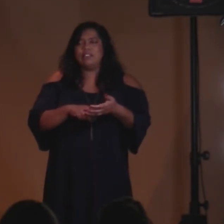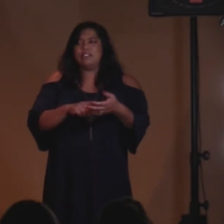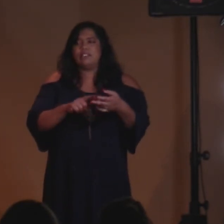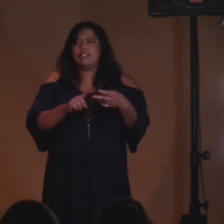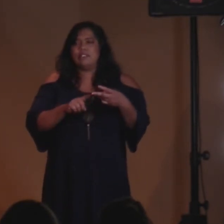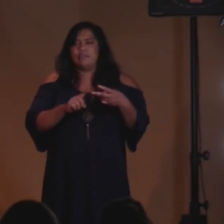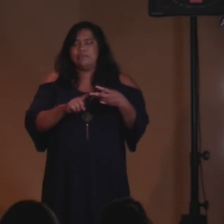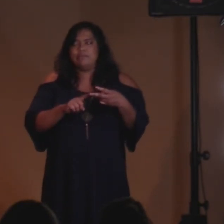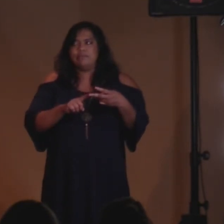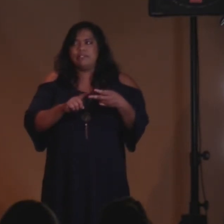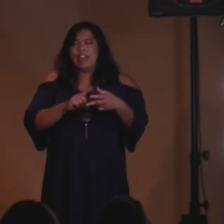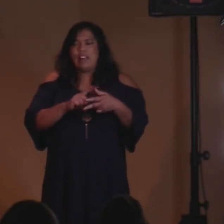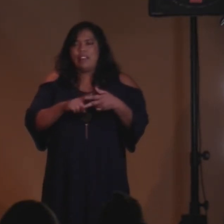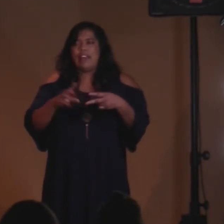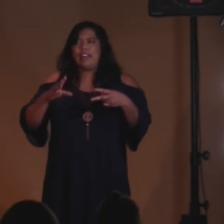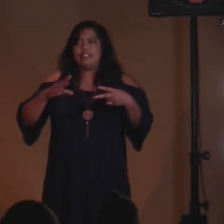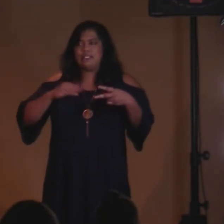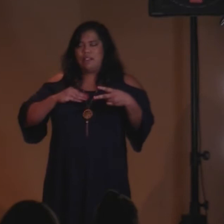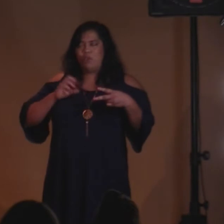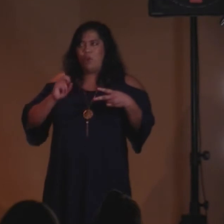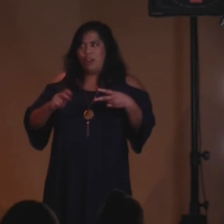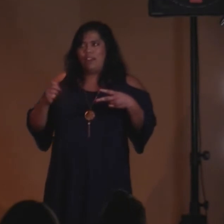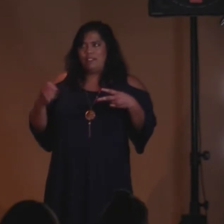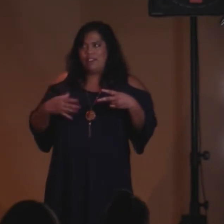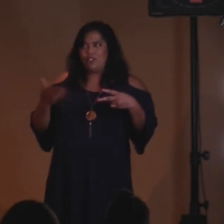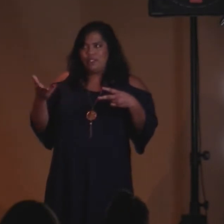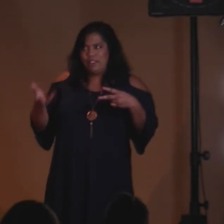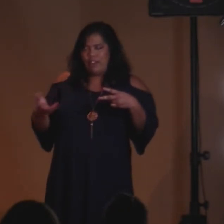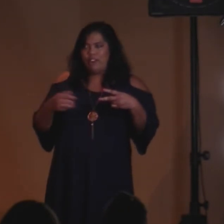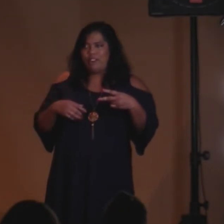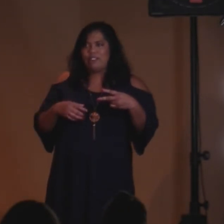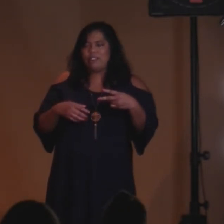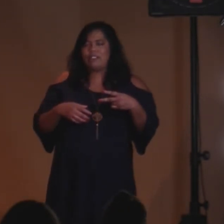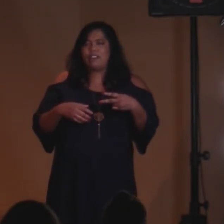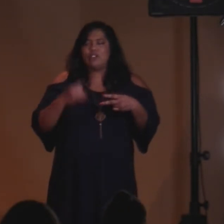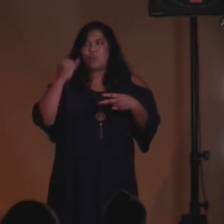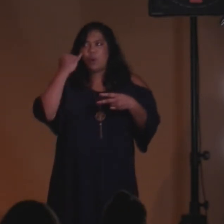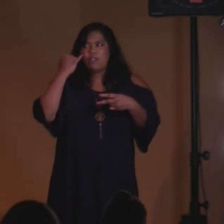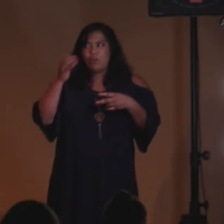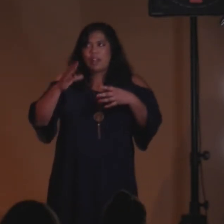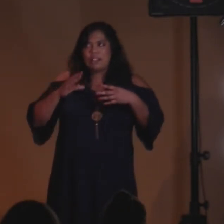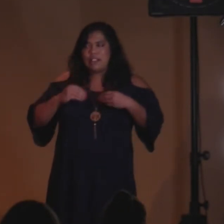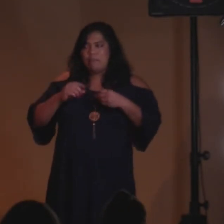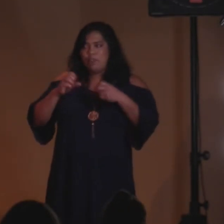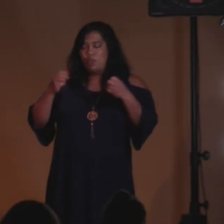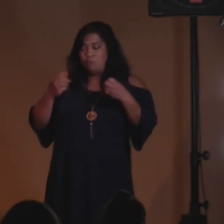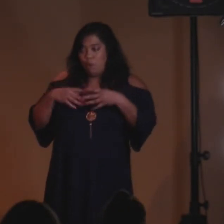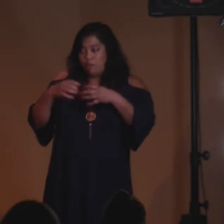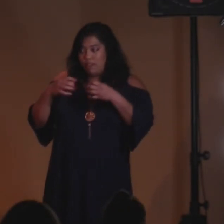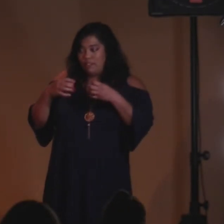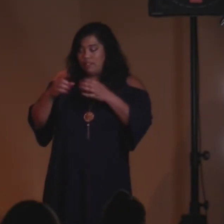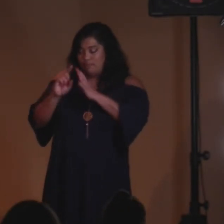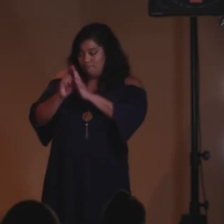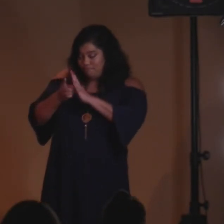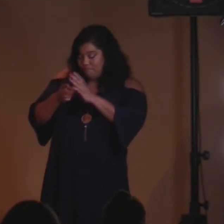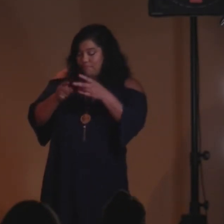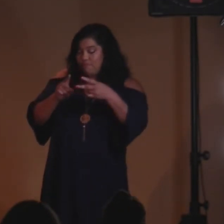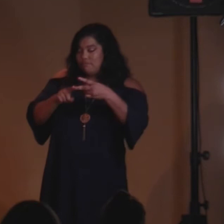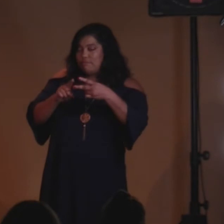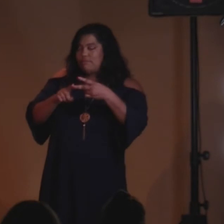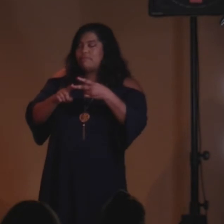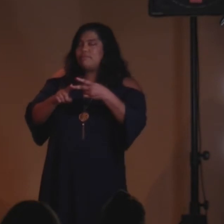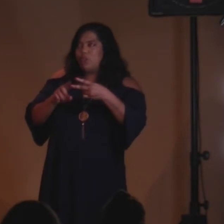Two, accept that it is there. Because the moment you accept that it's there, you are accepting the opportunity to learn something from